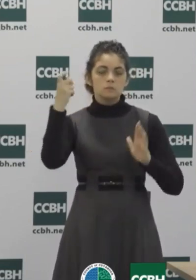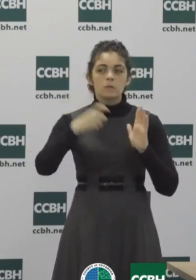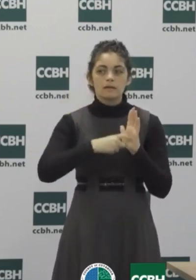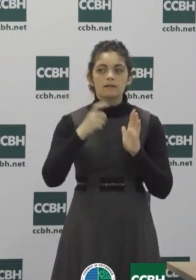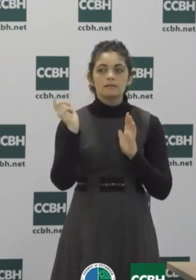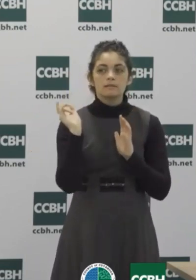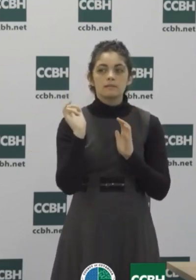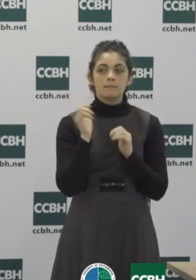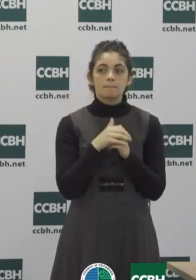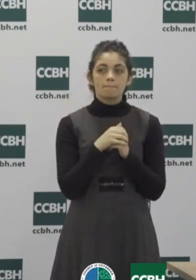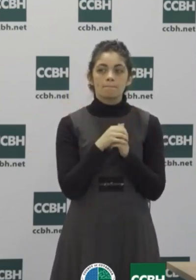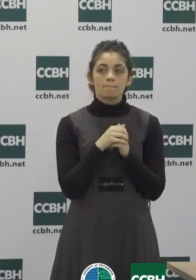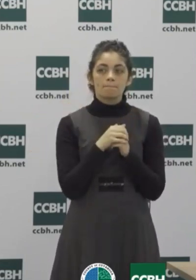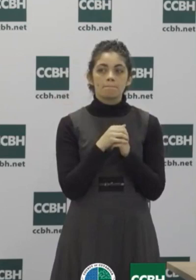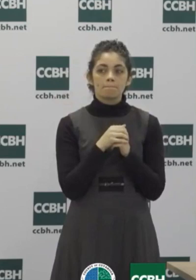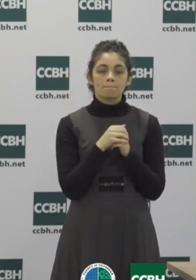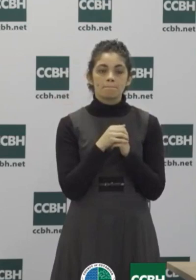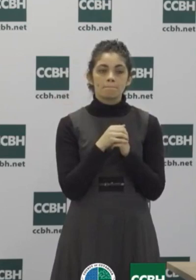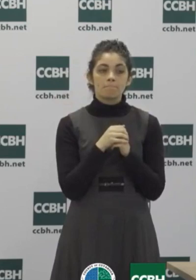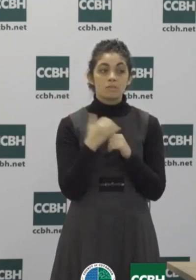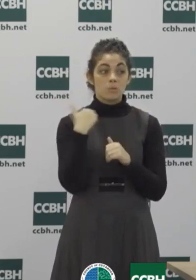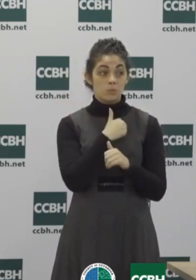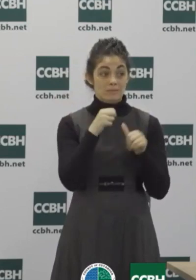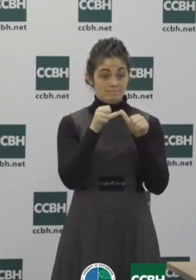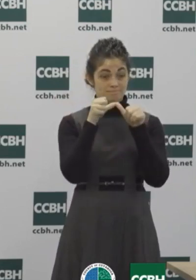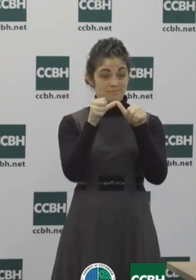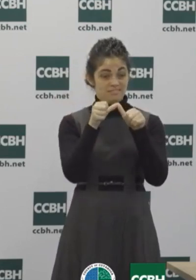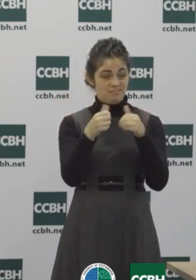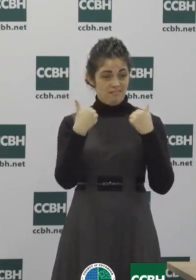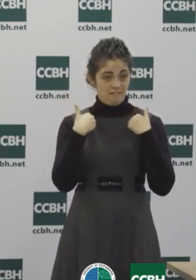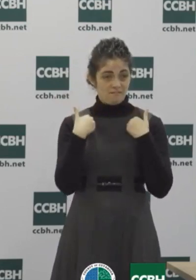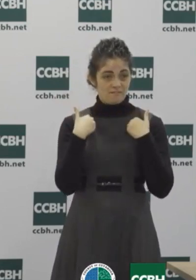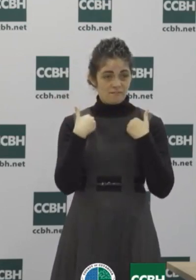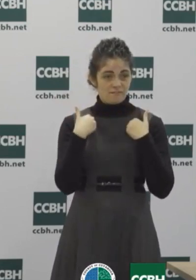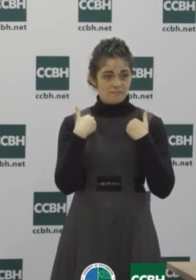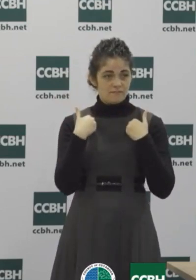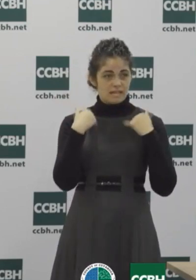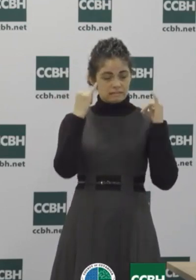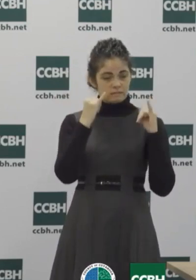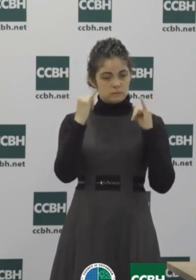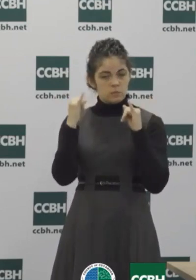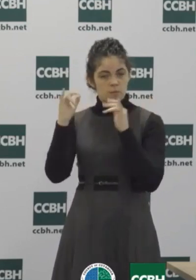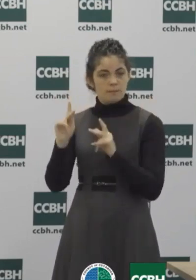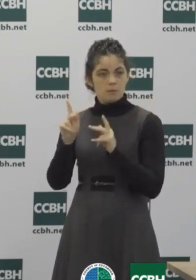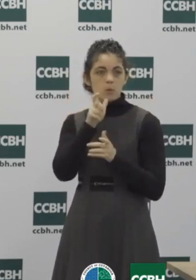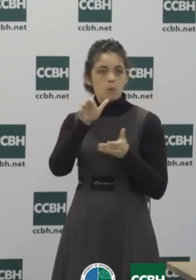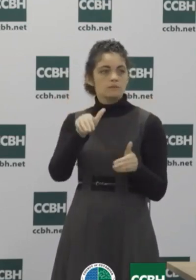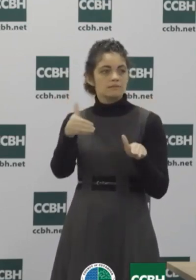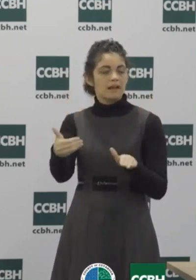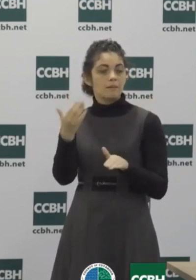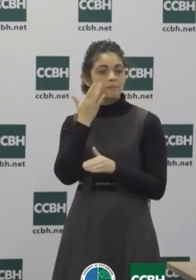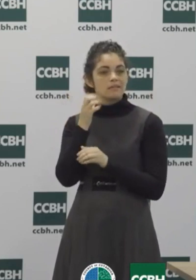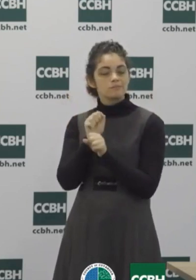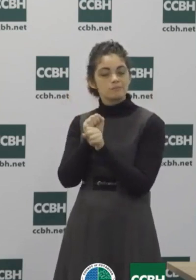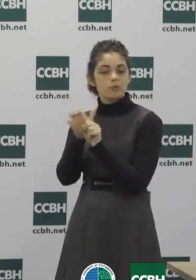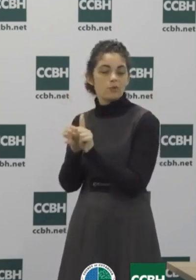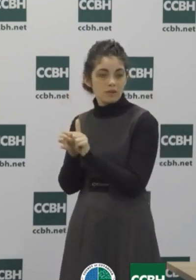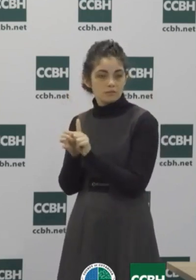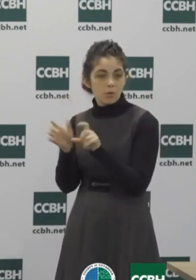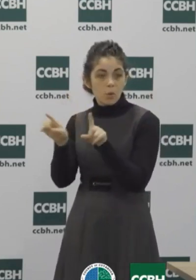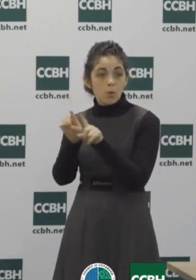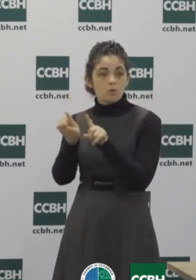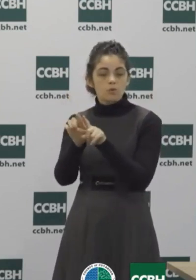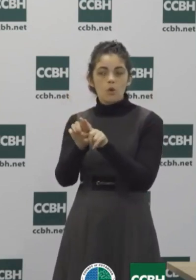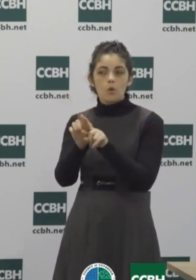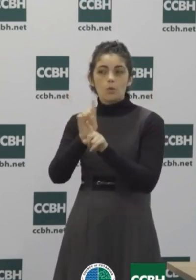recognize that we continue to have individuals lose their lives from this infection in our community, and I